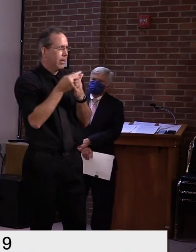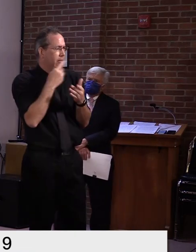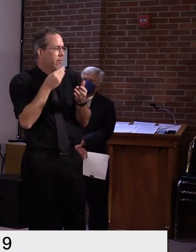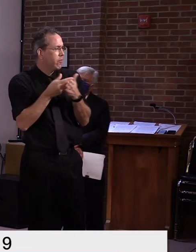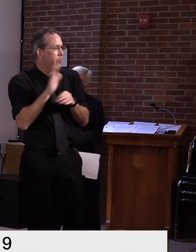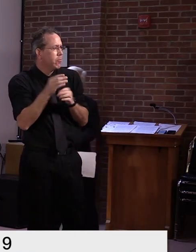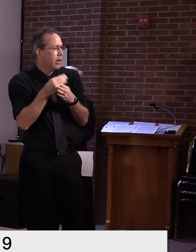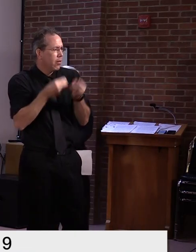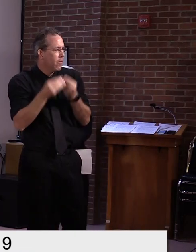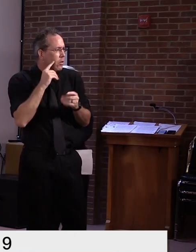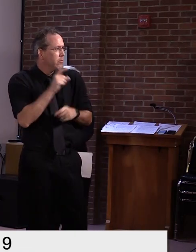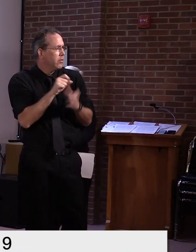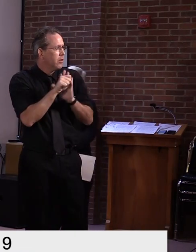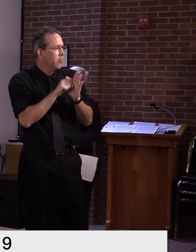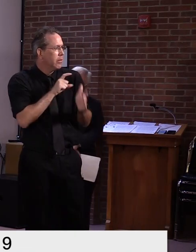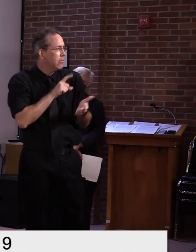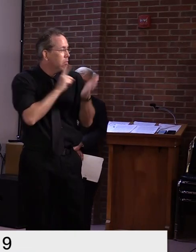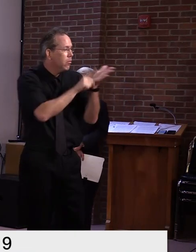up.